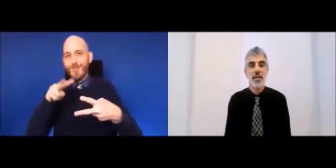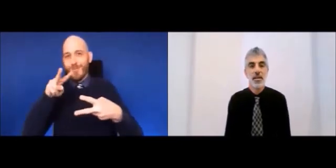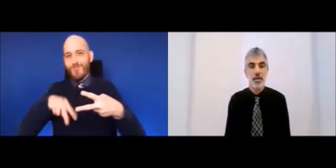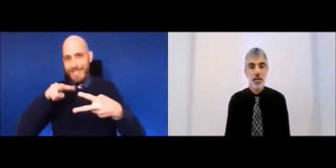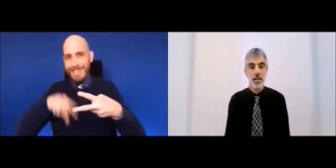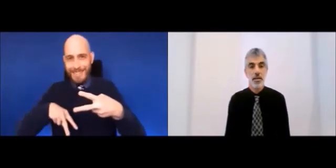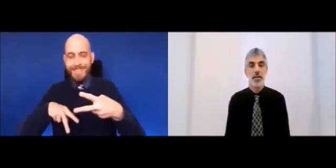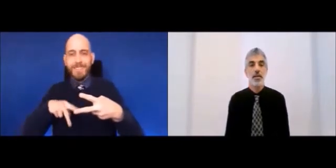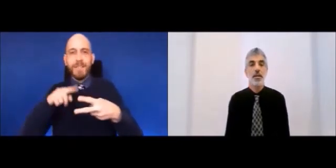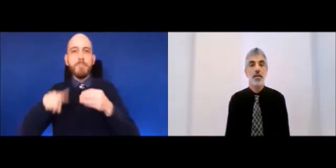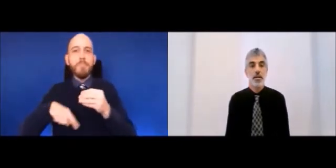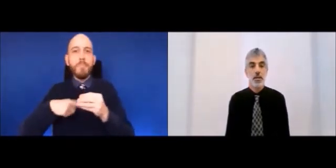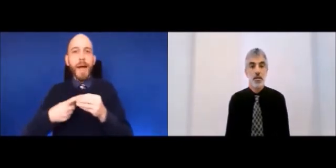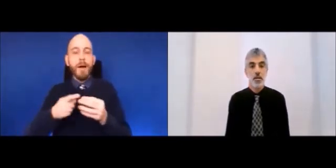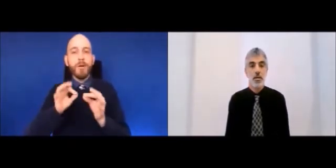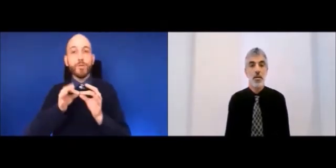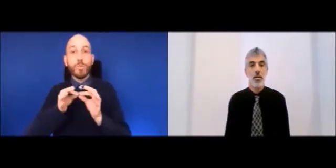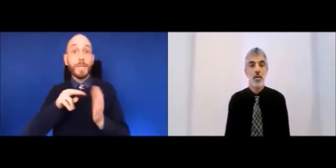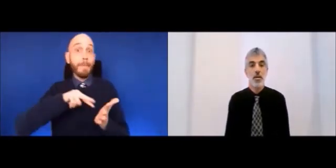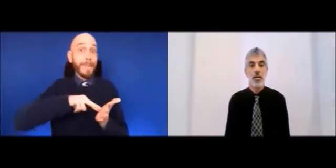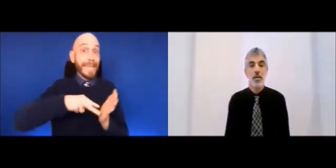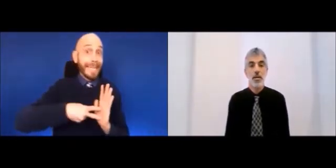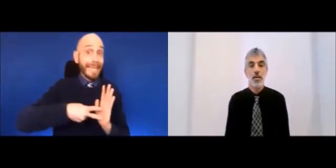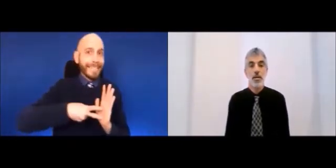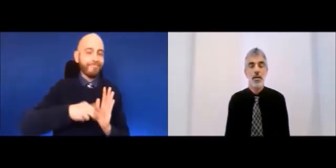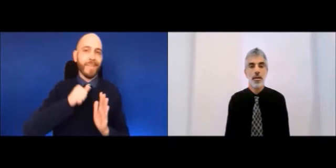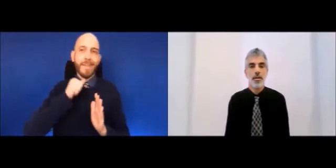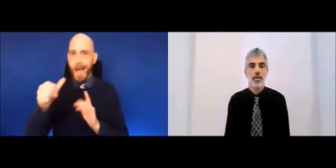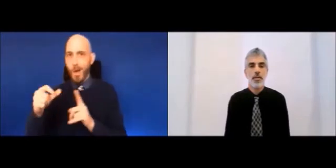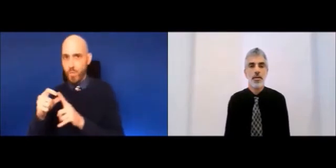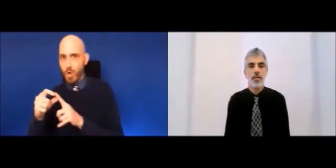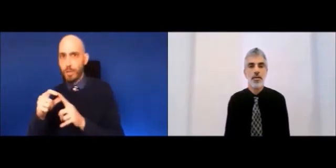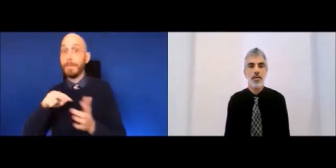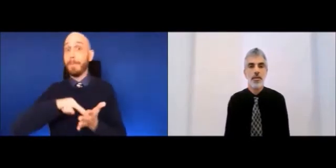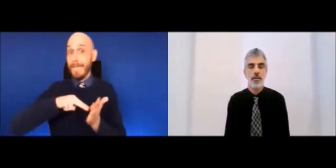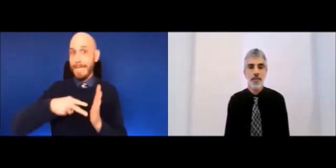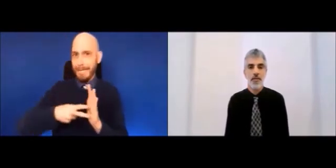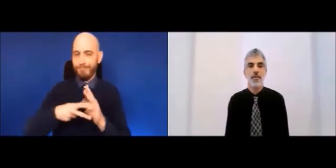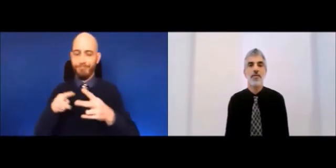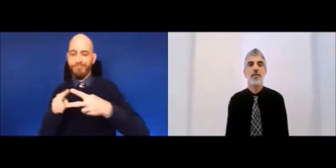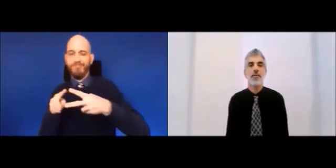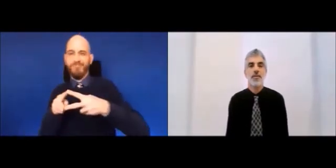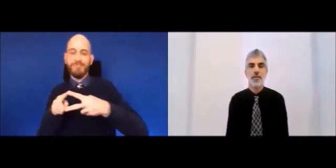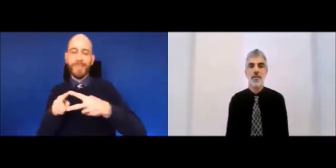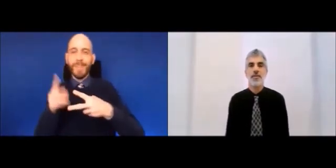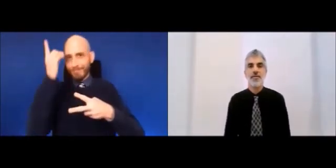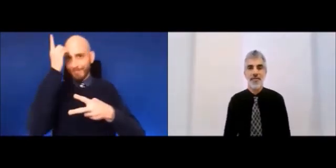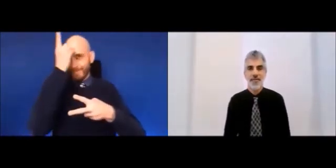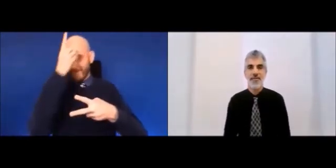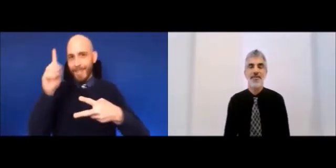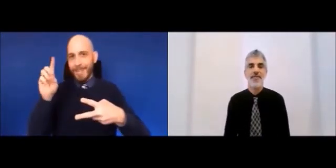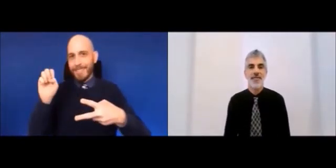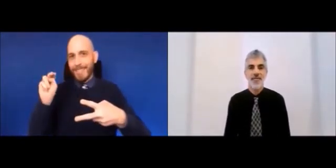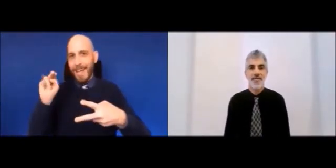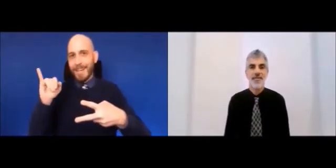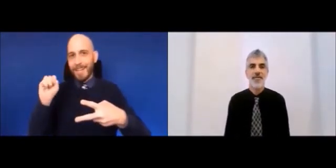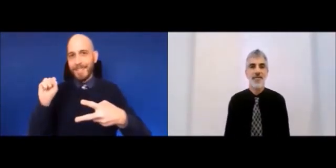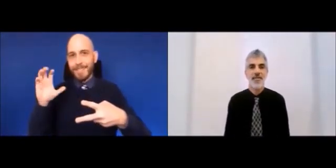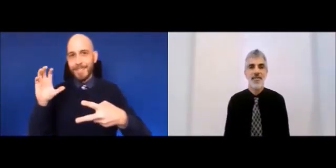I also have two resources that I recommend for new interpreters to read, and these resources talk about how we as interpreters